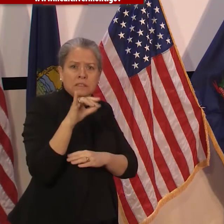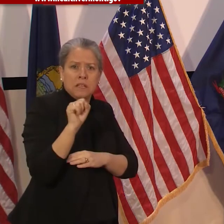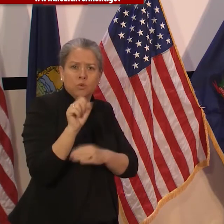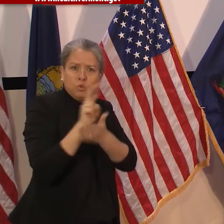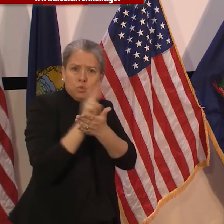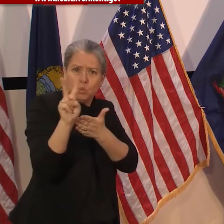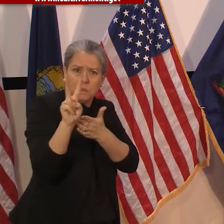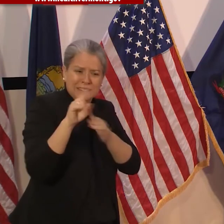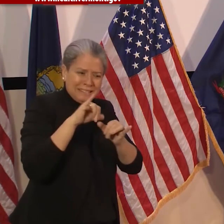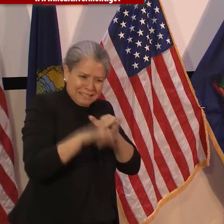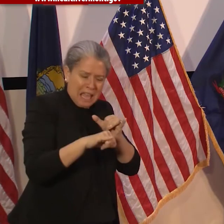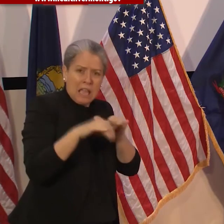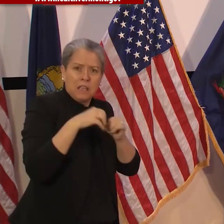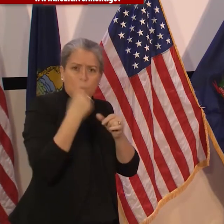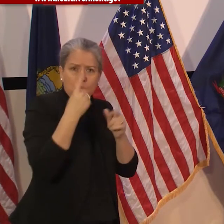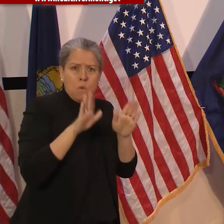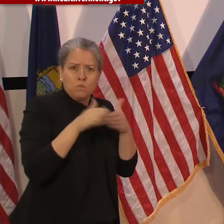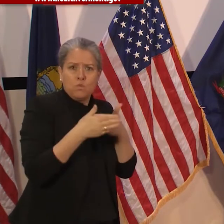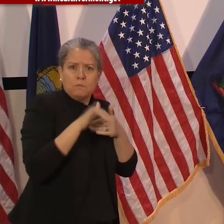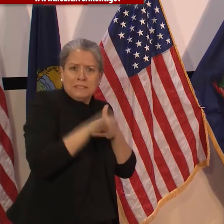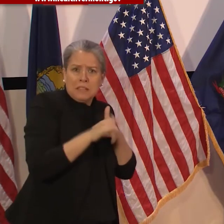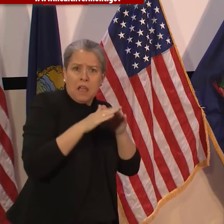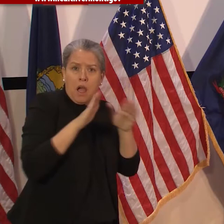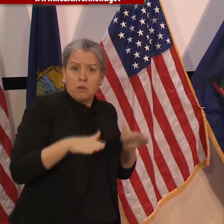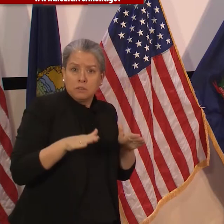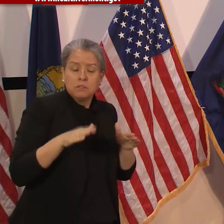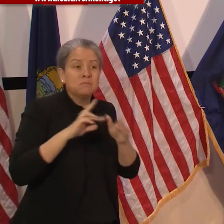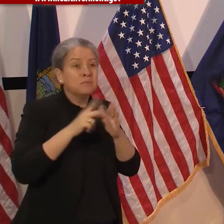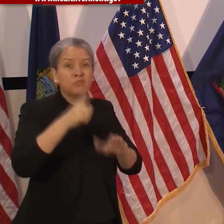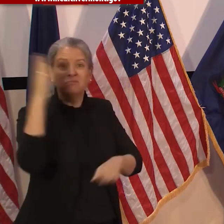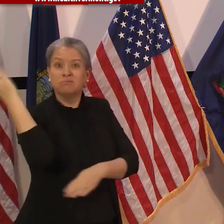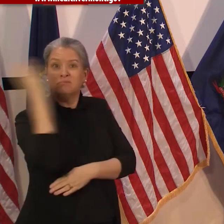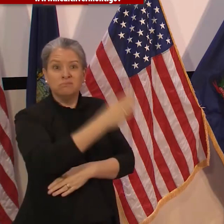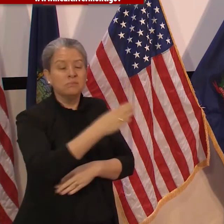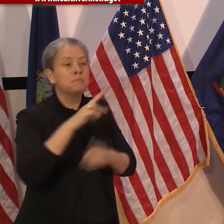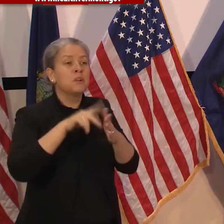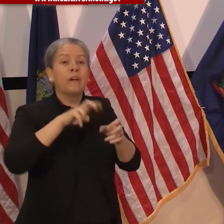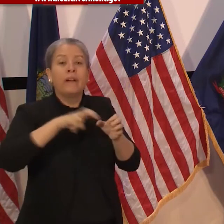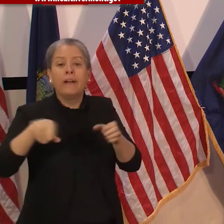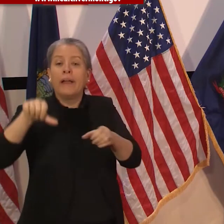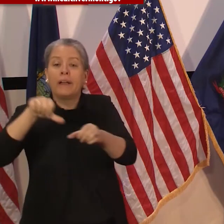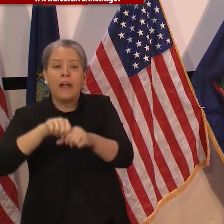And that means heading directly to where you're going with no stops in between.